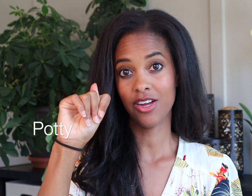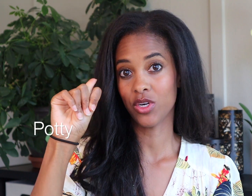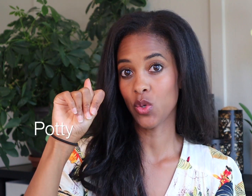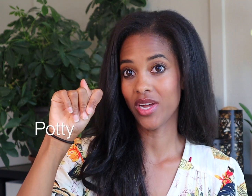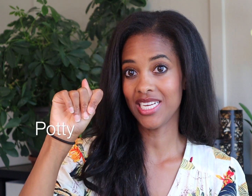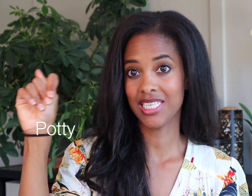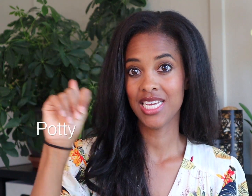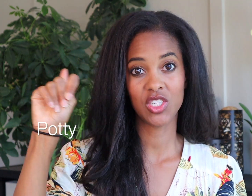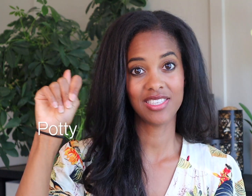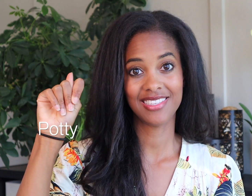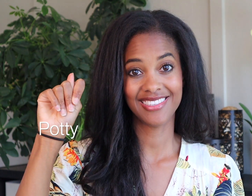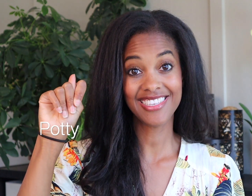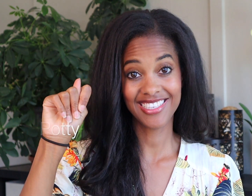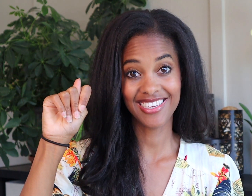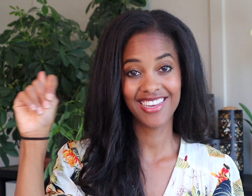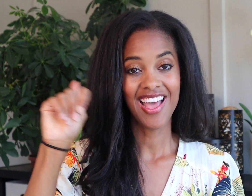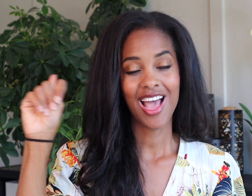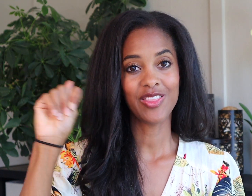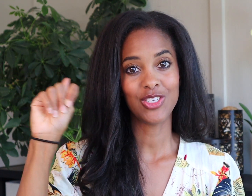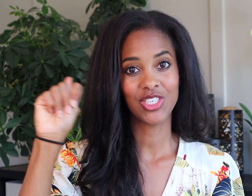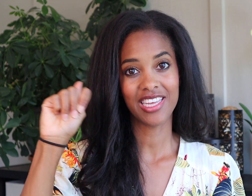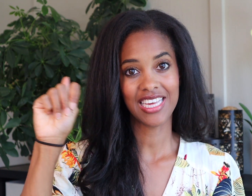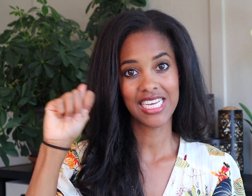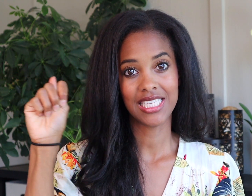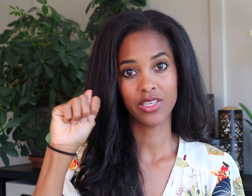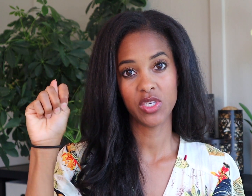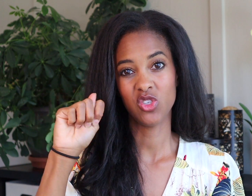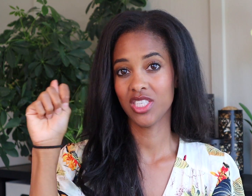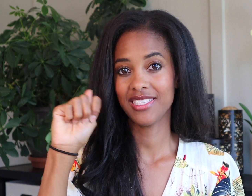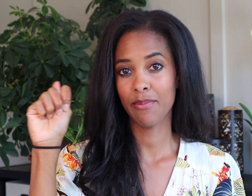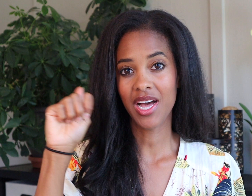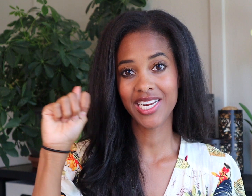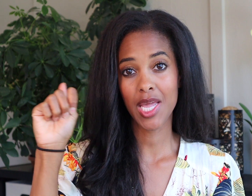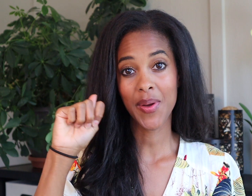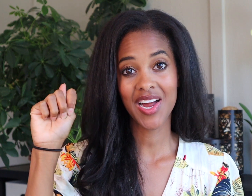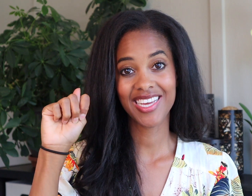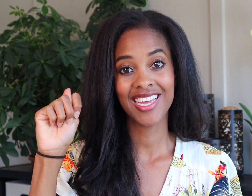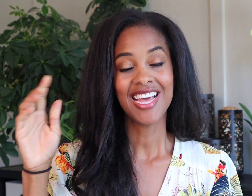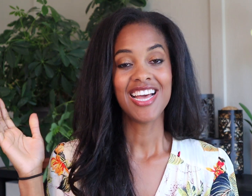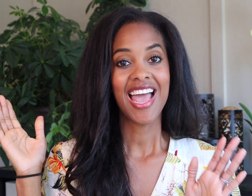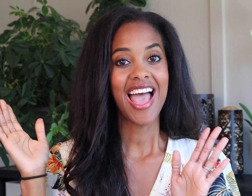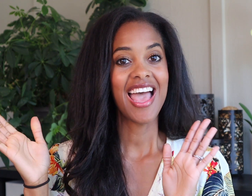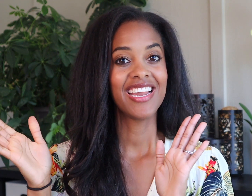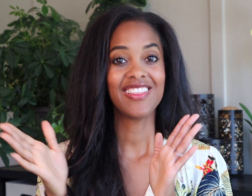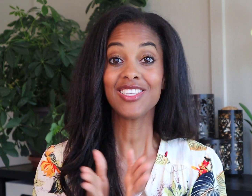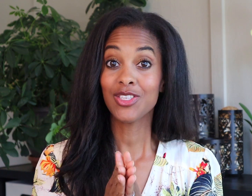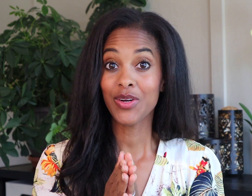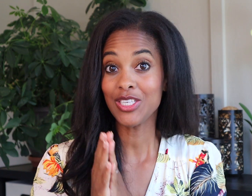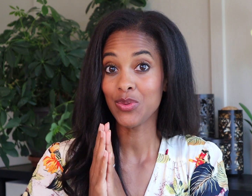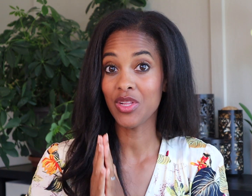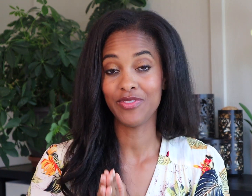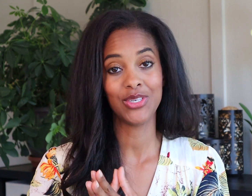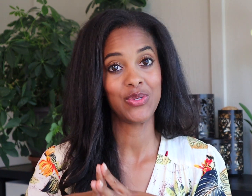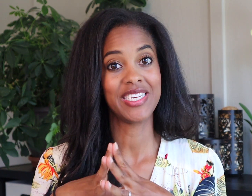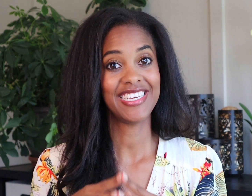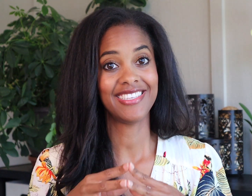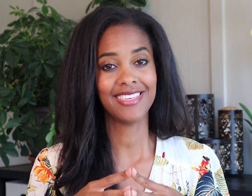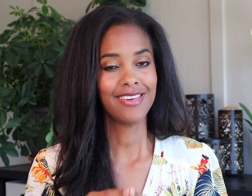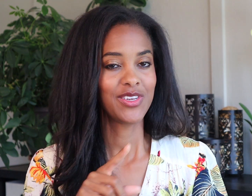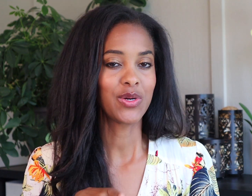or toilet, which is this is the T, and then you shake it like this. And we usually say potty, potty. And this is a great tool if you're doing EC. If you don't know